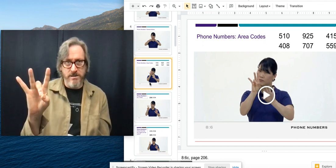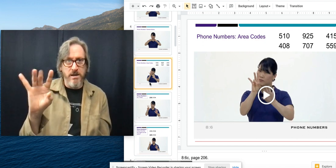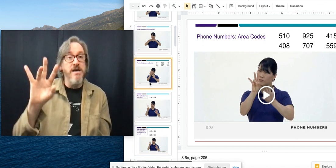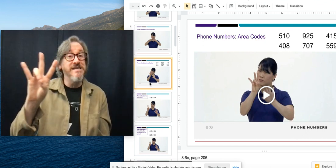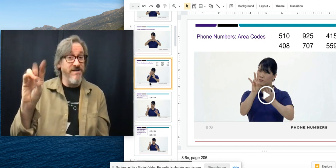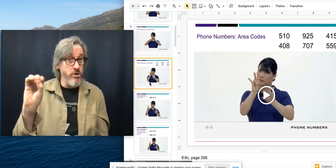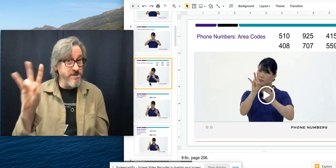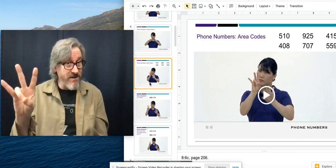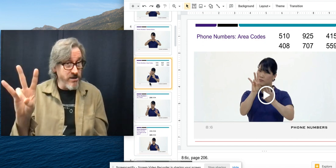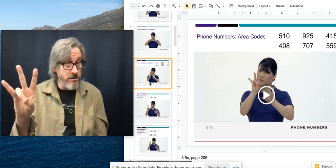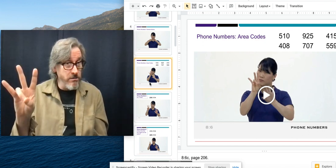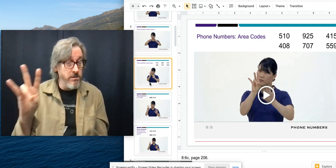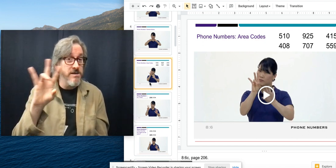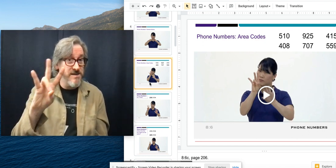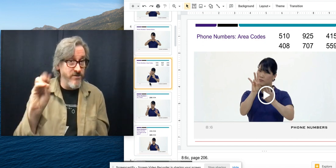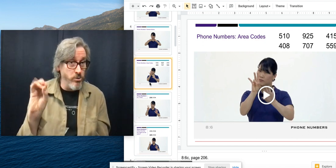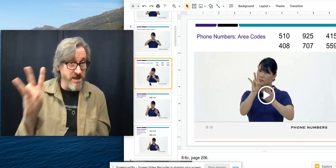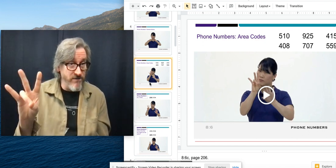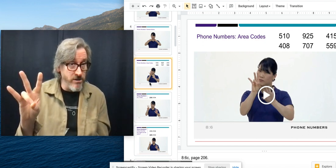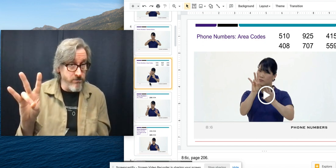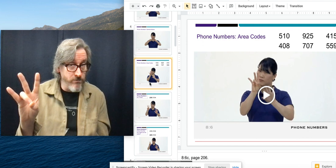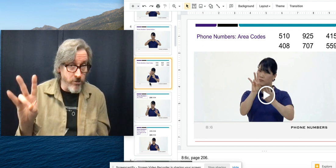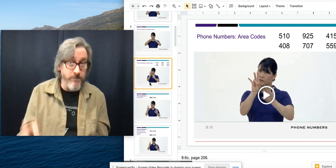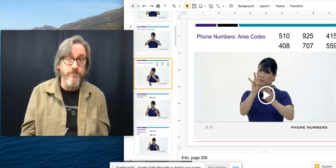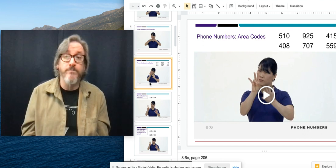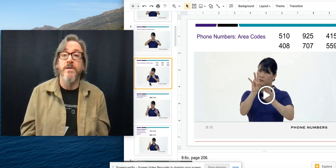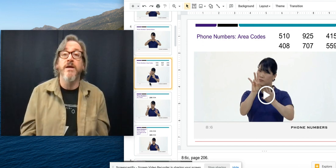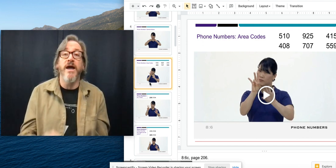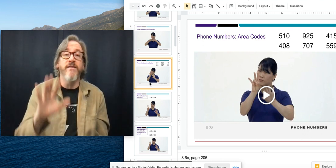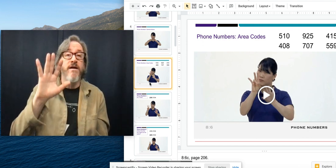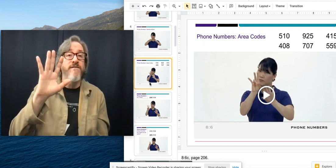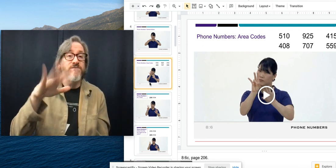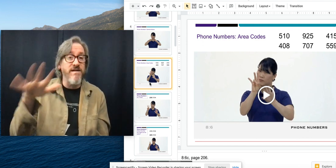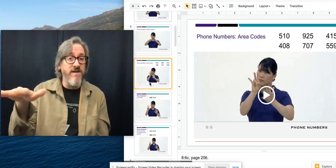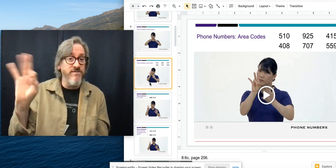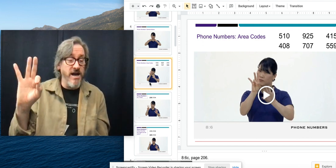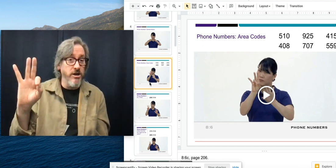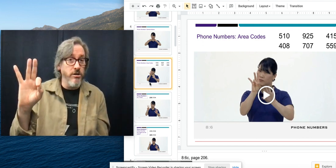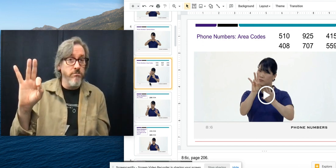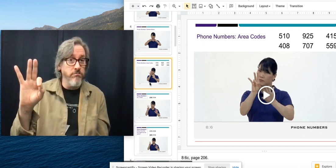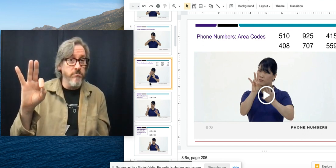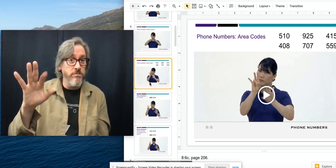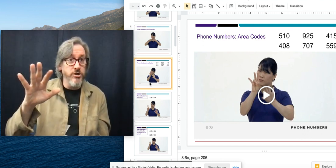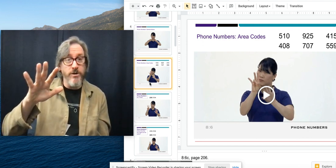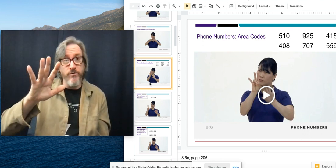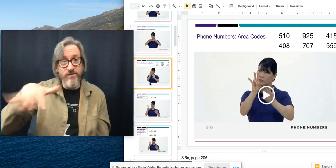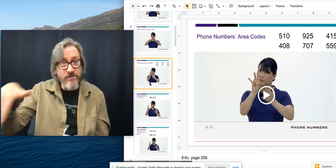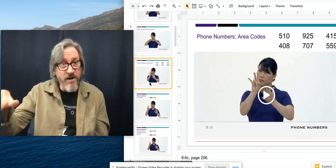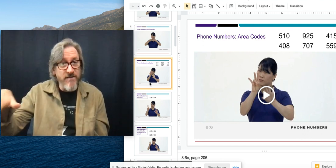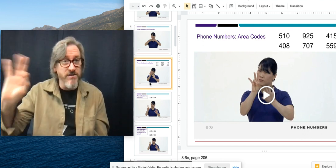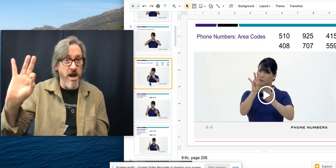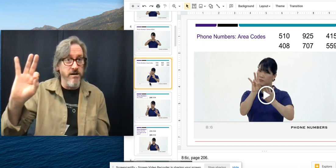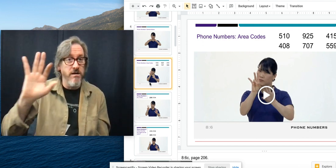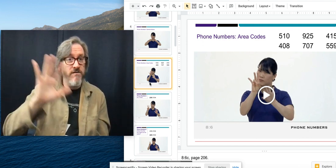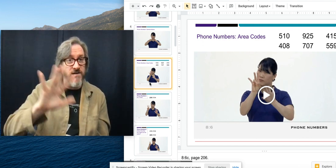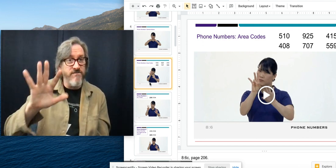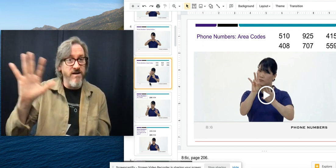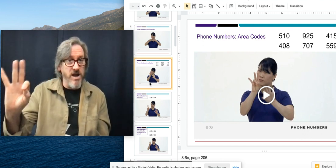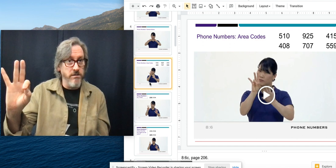408. 707, 707, and 559. You don't want to do 55,